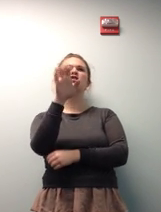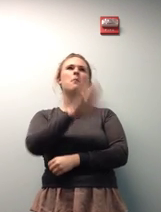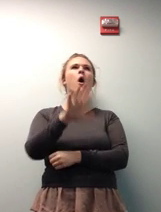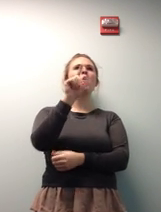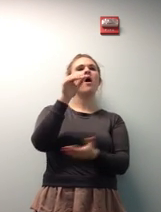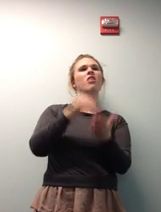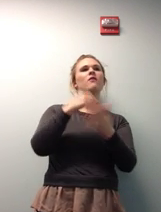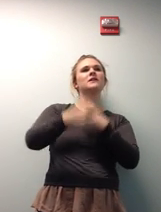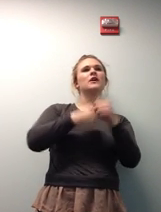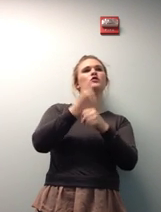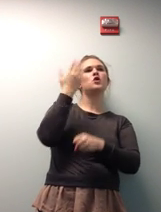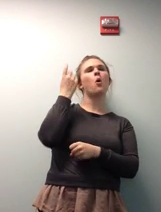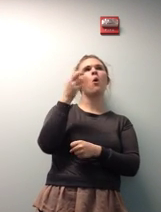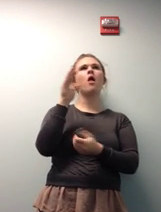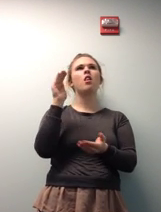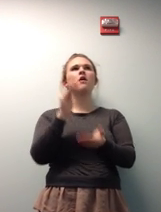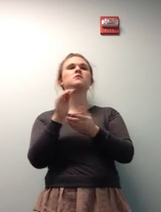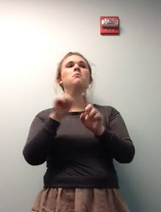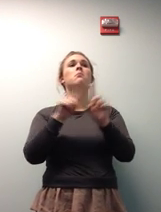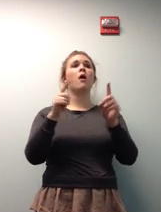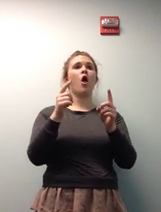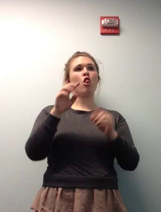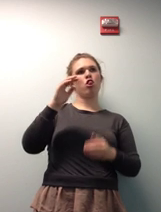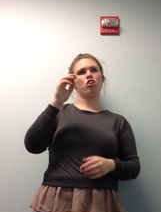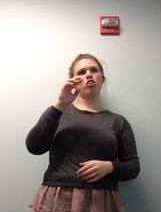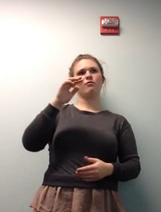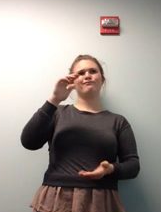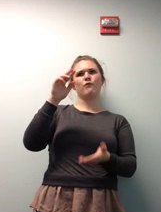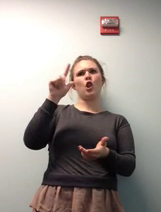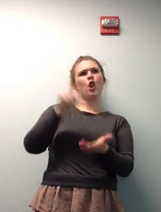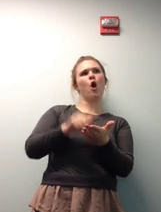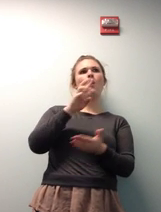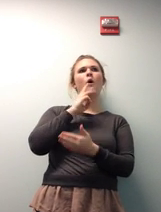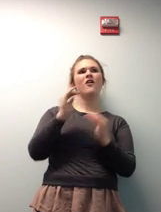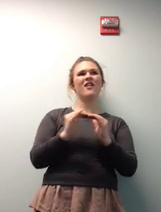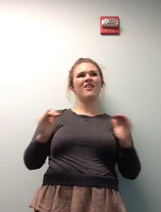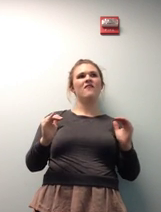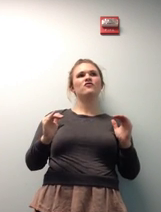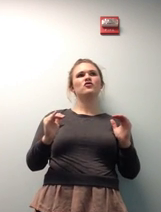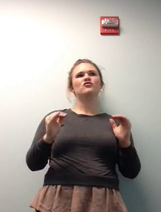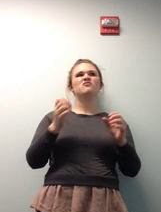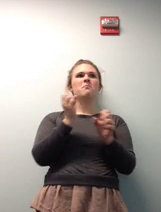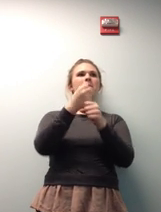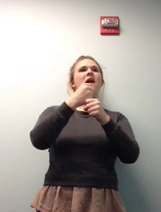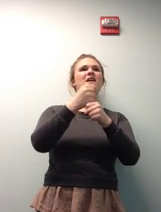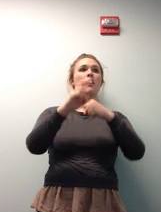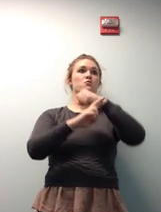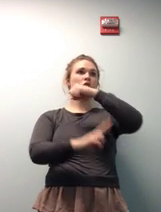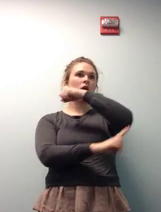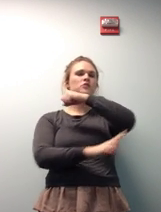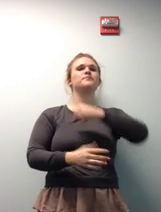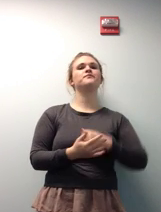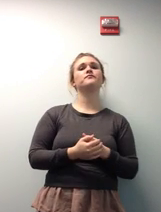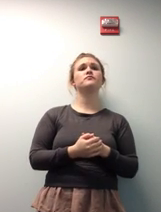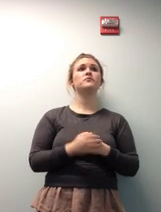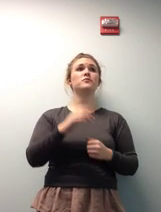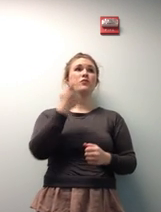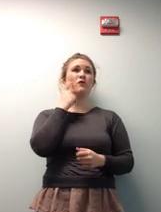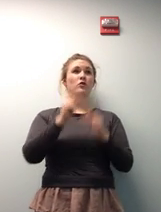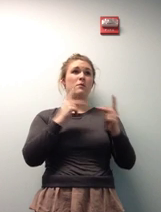less, lower water levels created a frozen bridge of land. The first settlers of the Americas are believed to have come across this land bridge